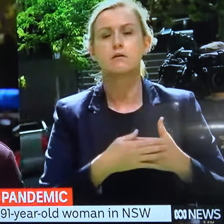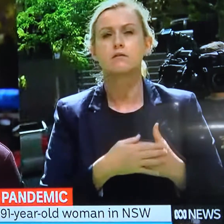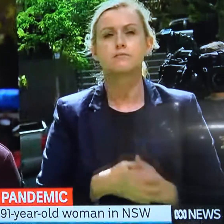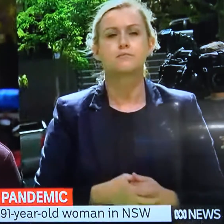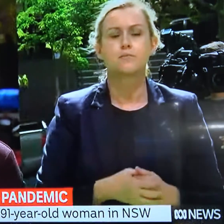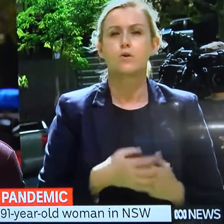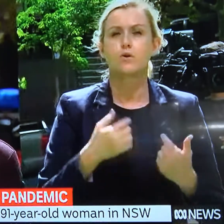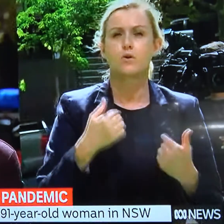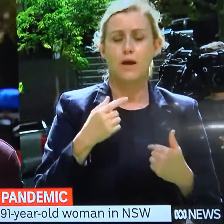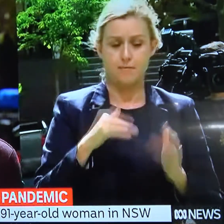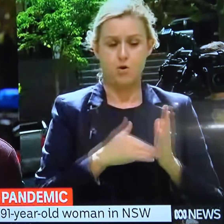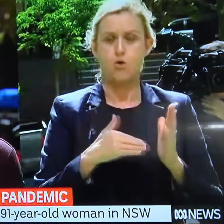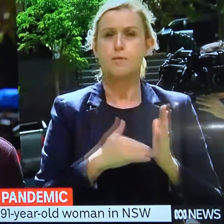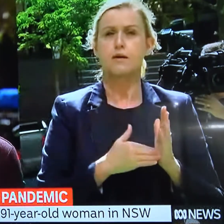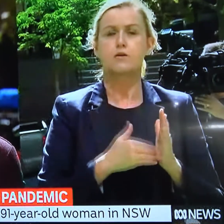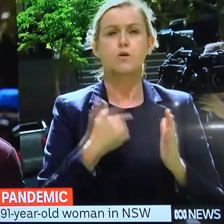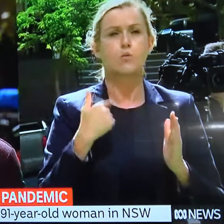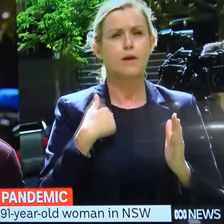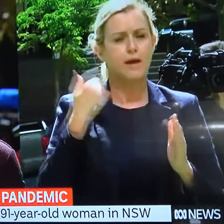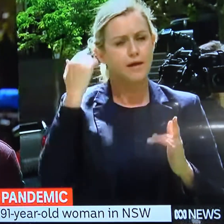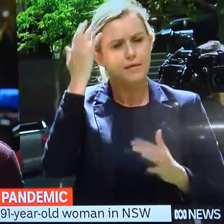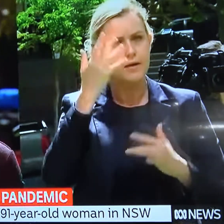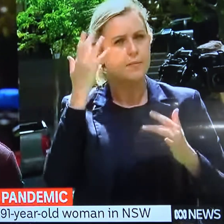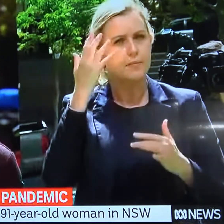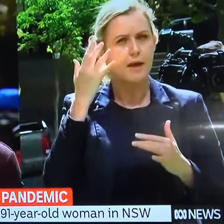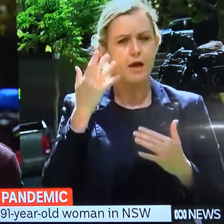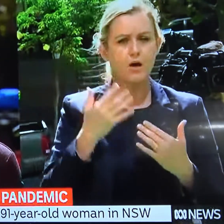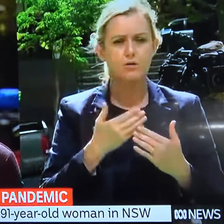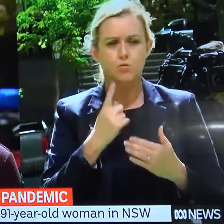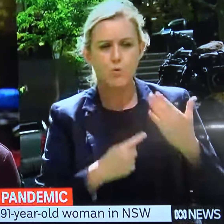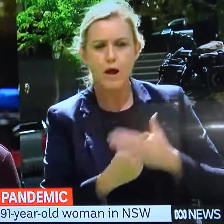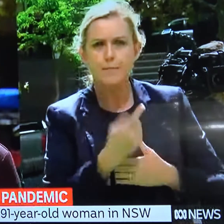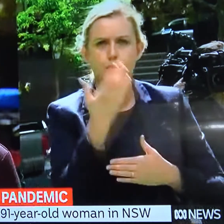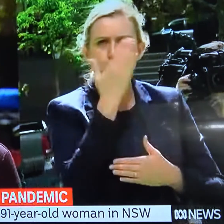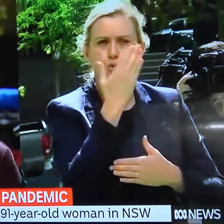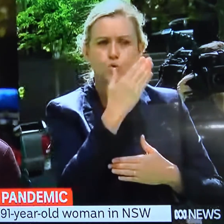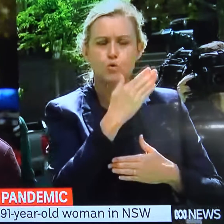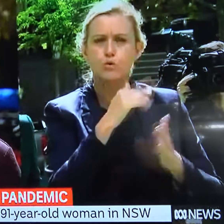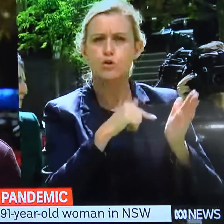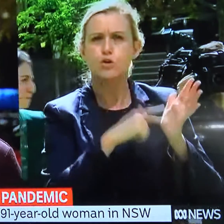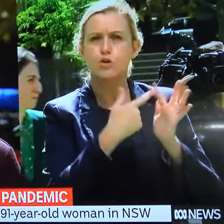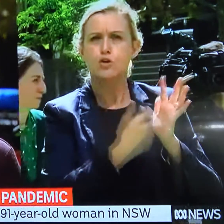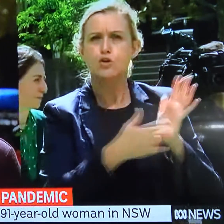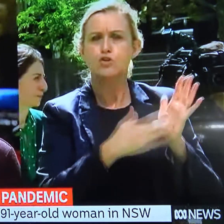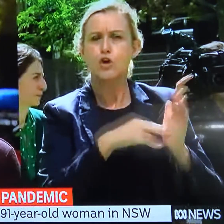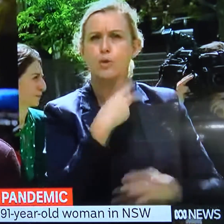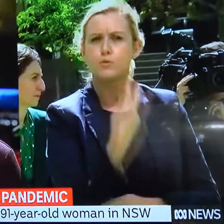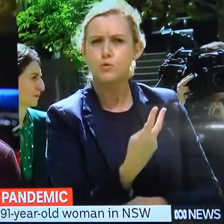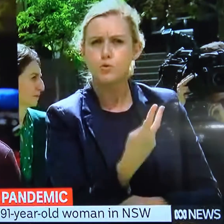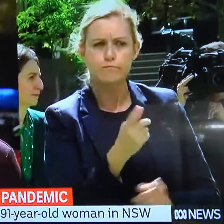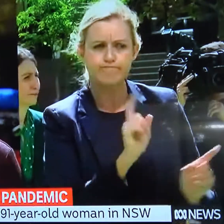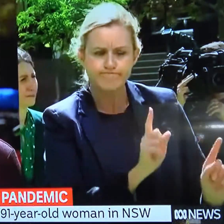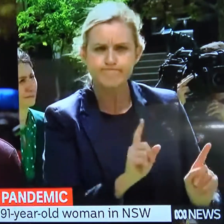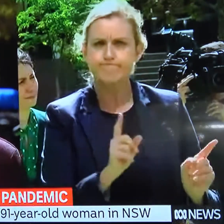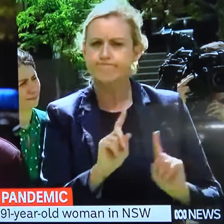Premier's indicated, we're currently considering what the position in relation to school will be in term 2. This is going to be a